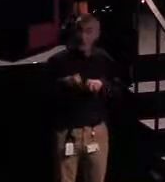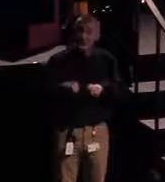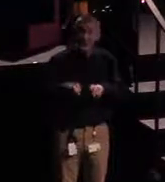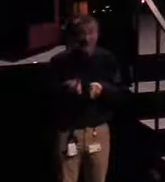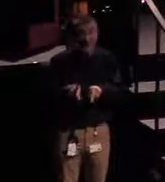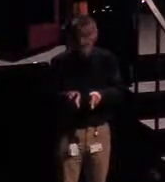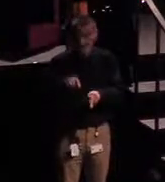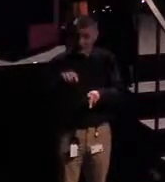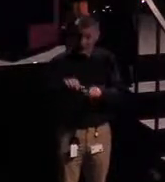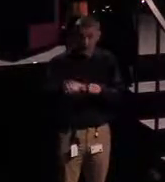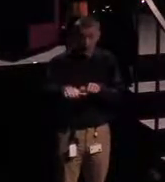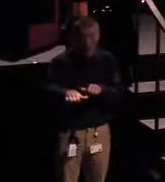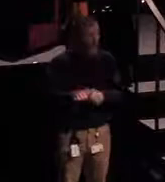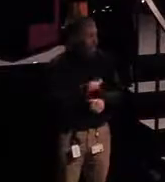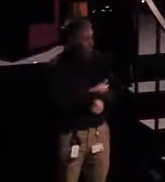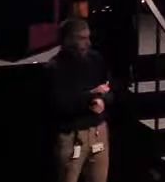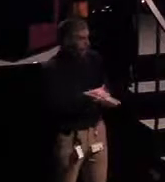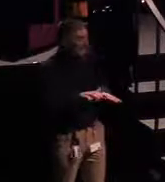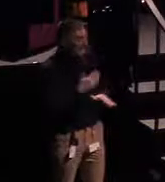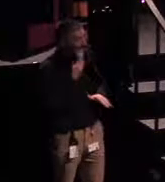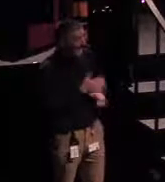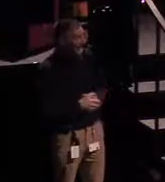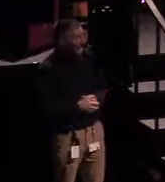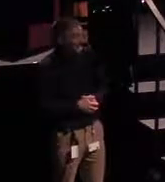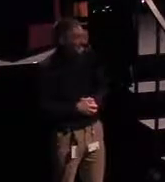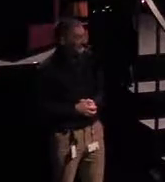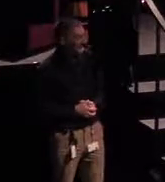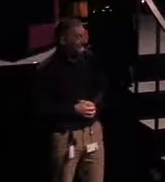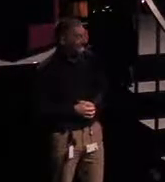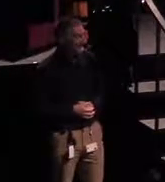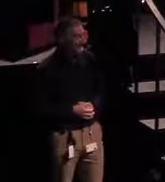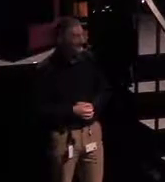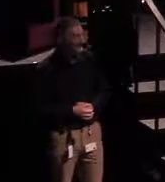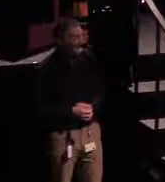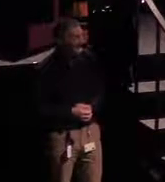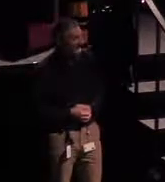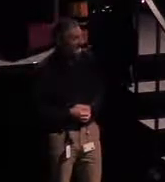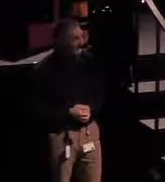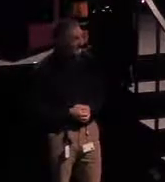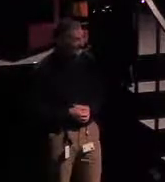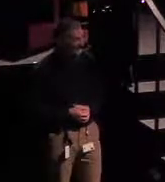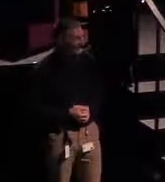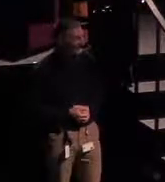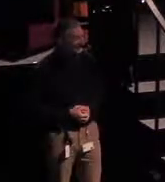Festival of Unrest and Resistance. Yeah, it would be really Great. Amazing. Yeah. Thank you. Was that literally the question? Yeah, absolutely.